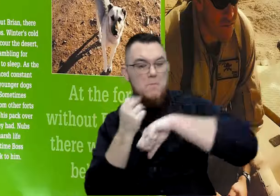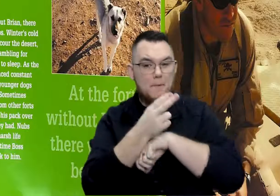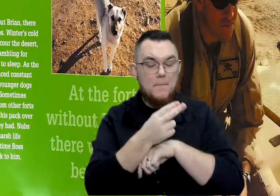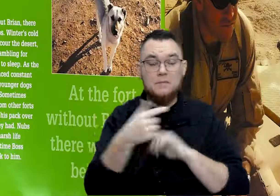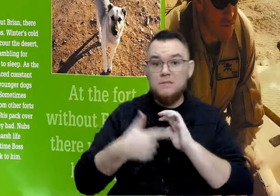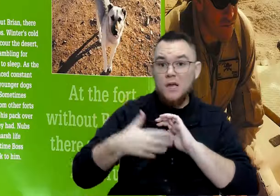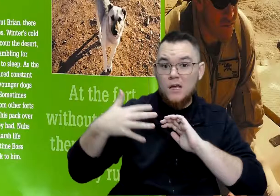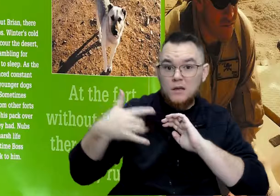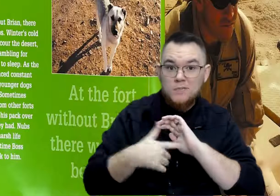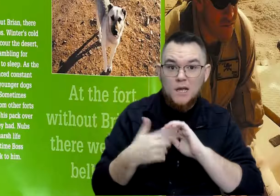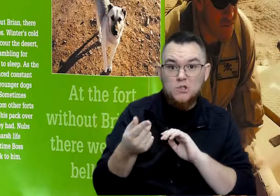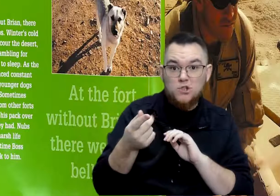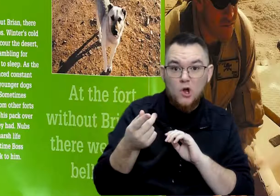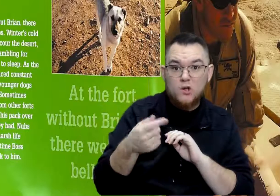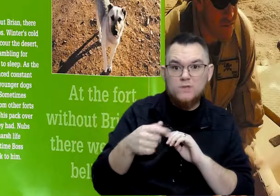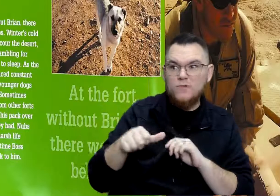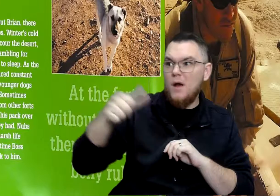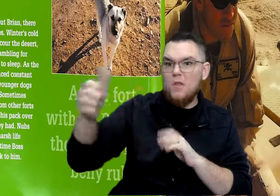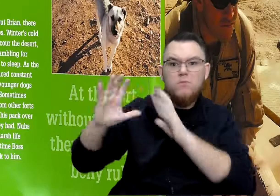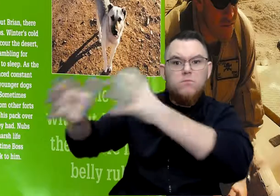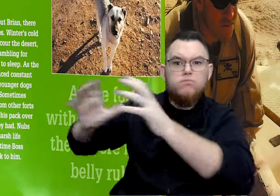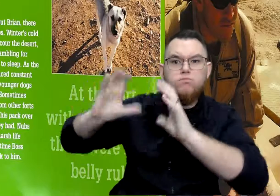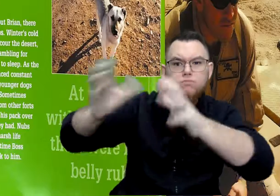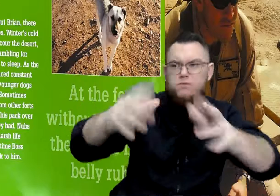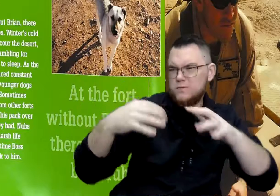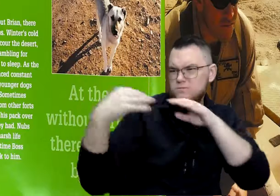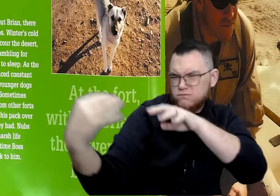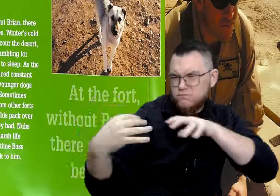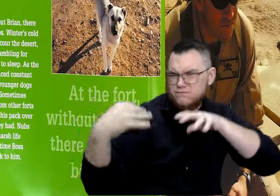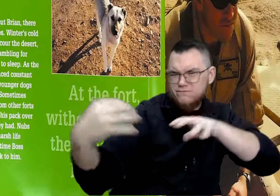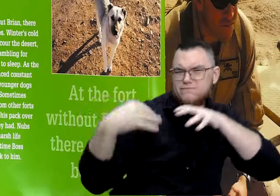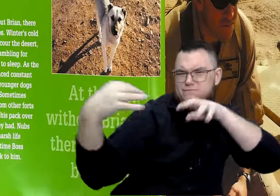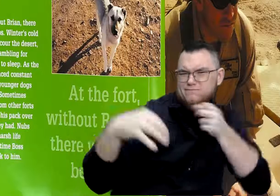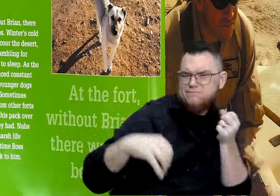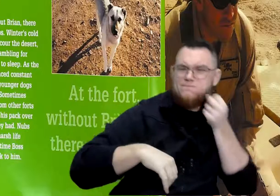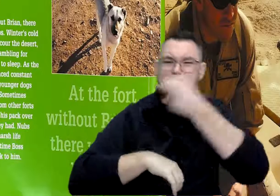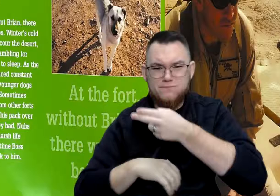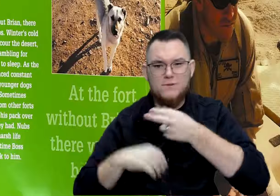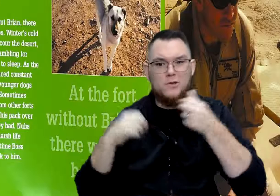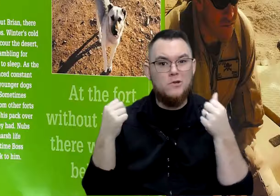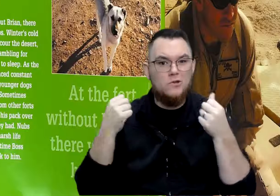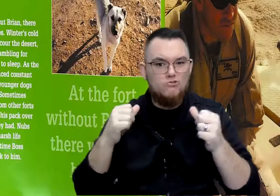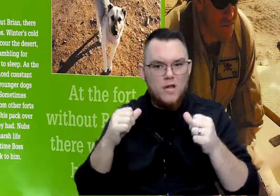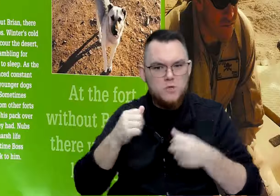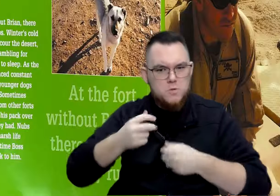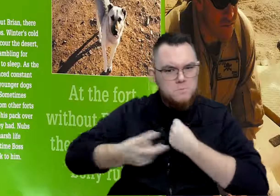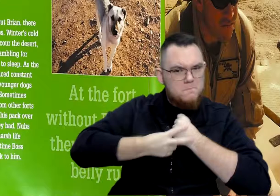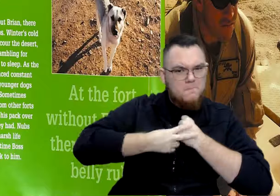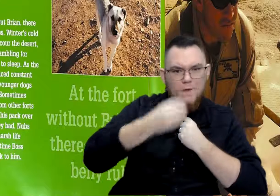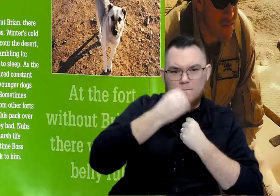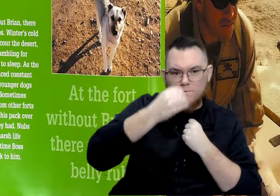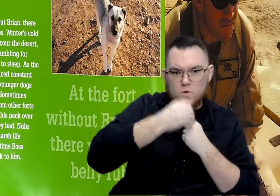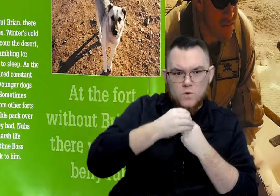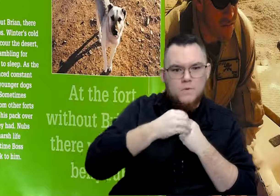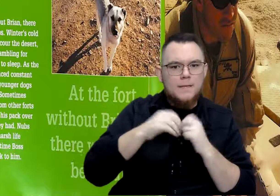his pack over the little food they had. Nubs lived his rough, harsh life, waiting for each time